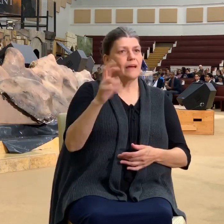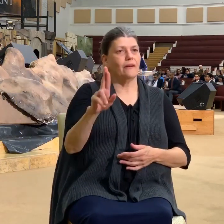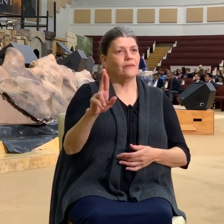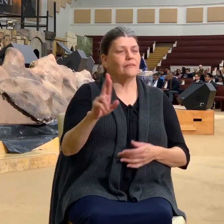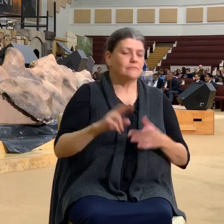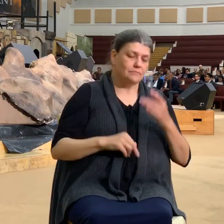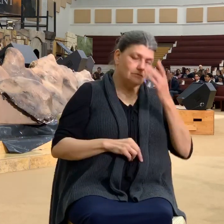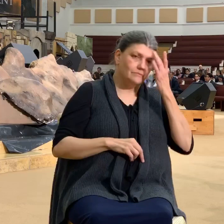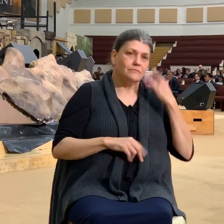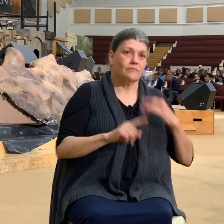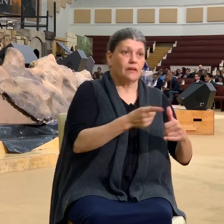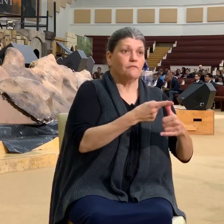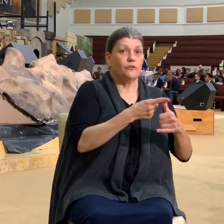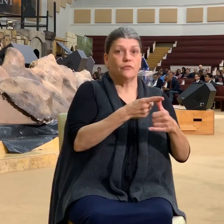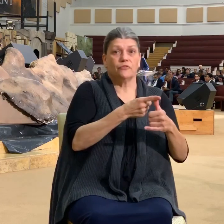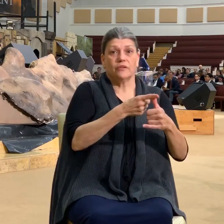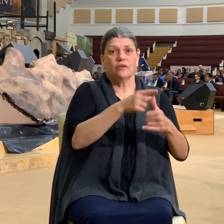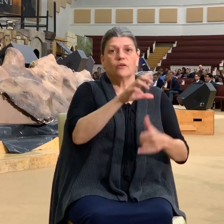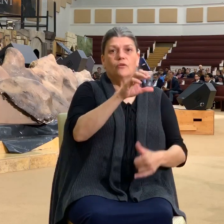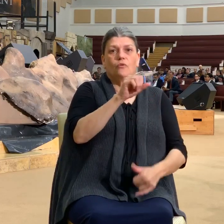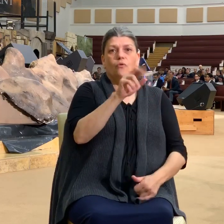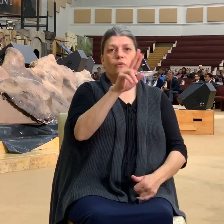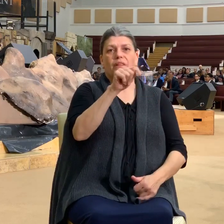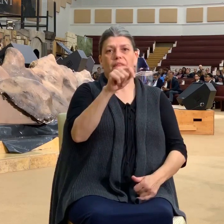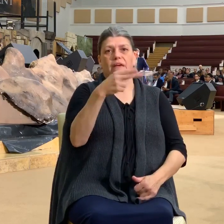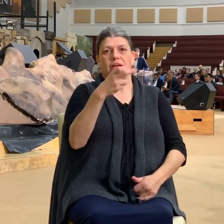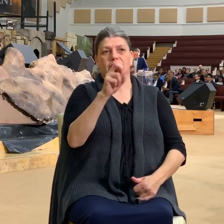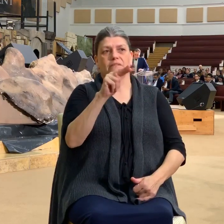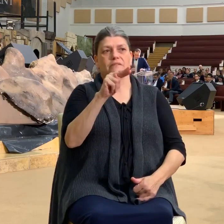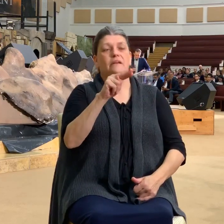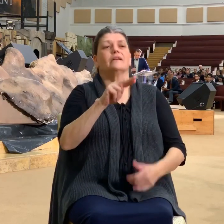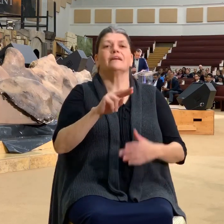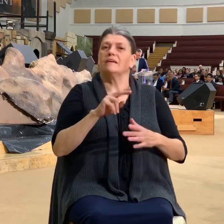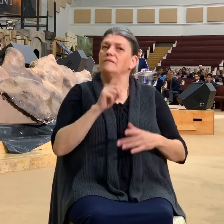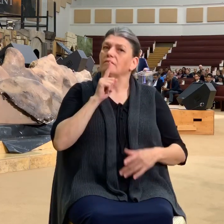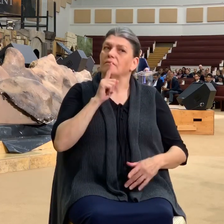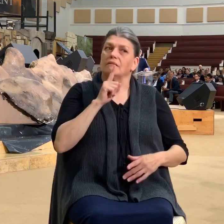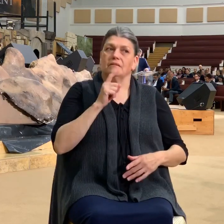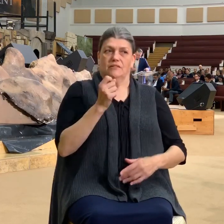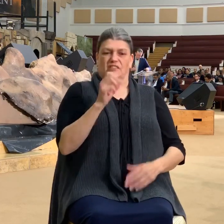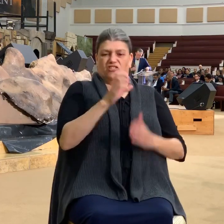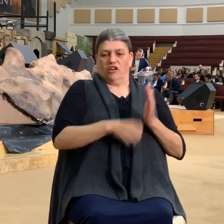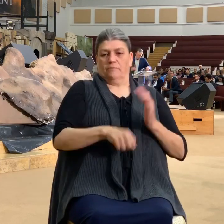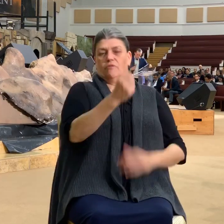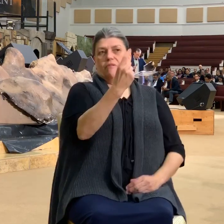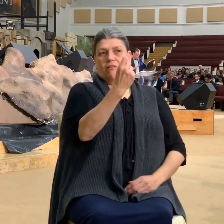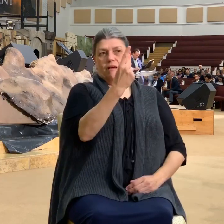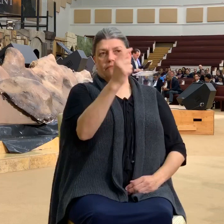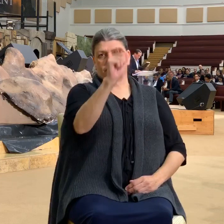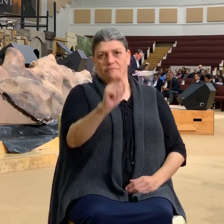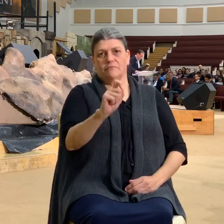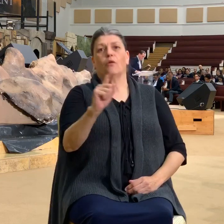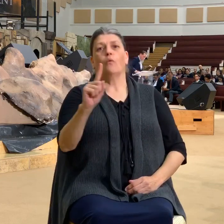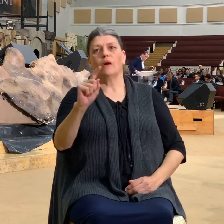1 Corinthians chapter 11, is very, very important. And it has a lot of